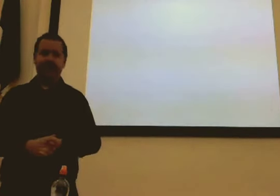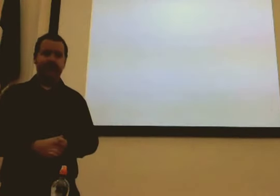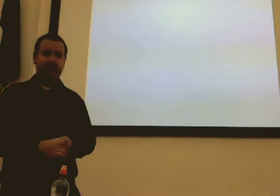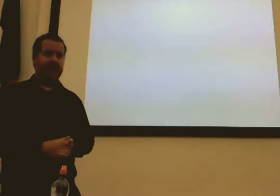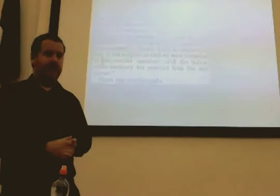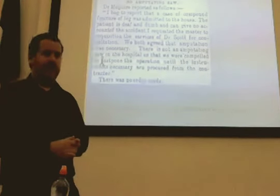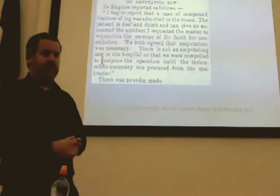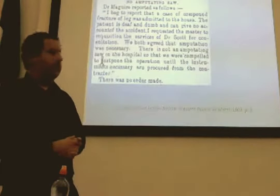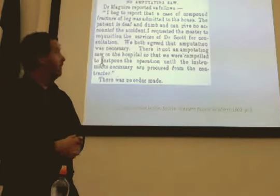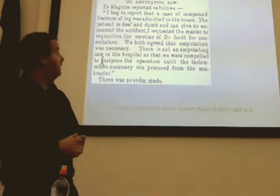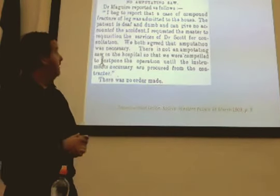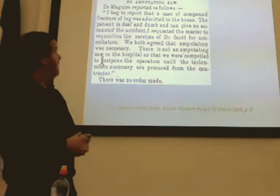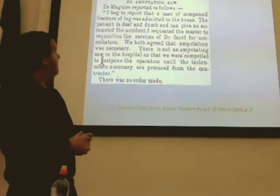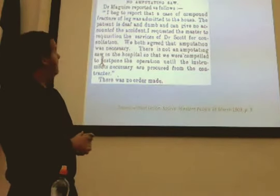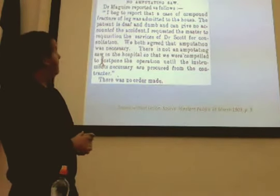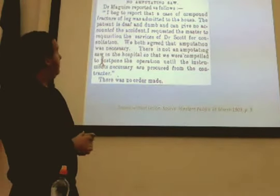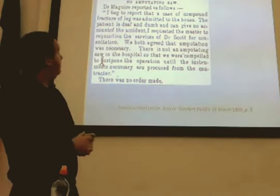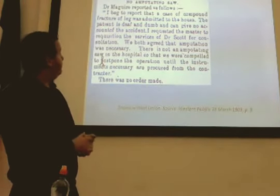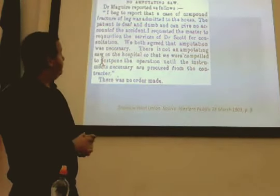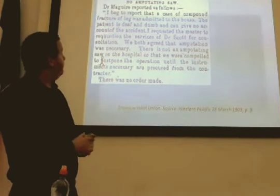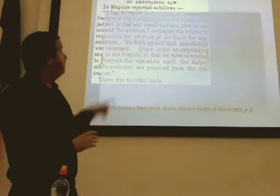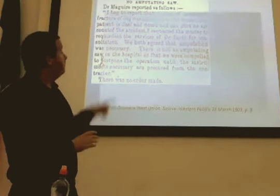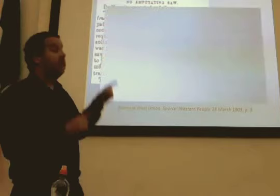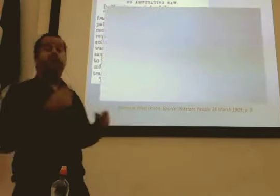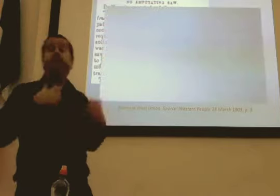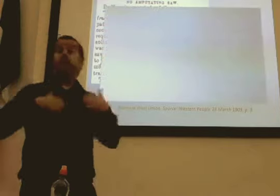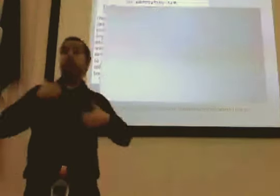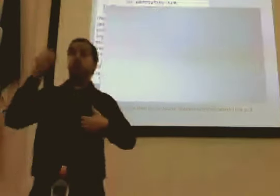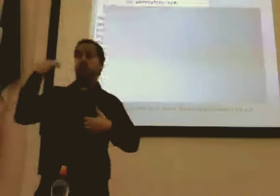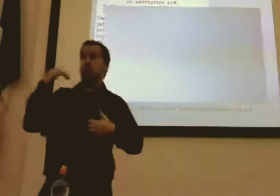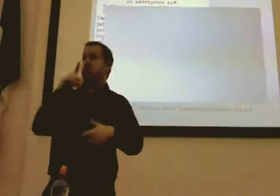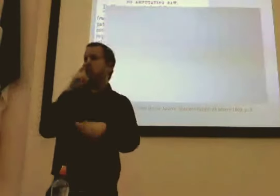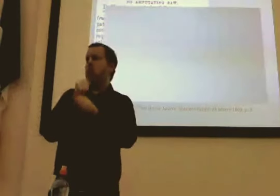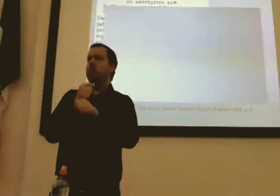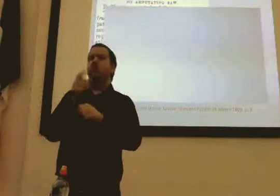a great laugh about it.